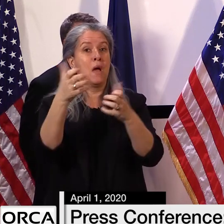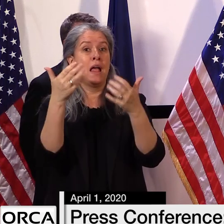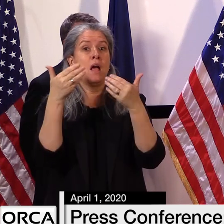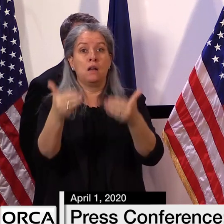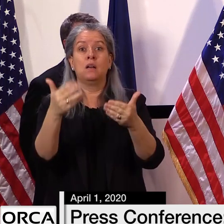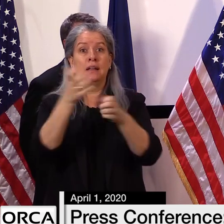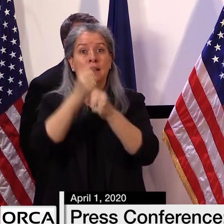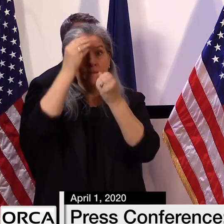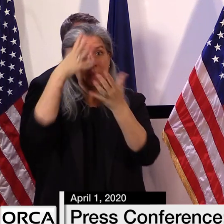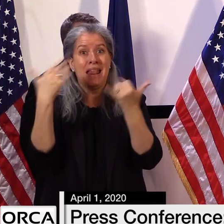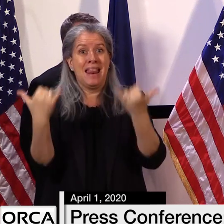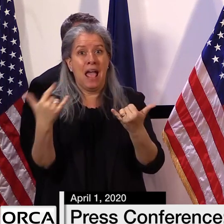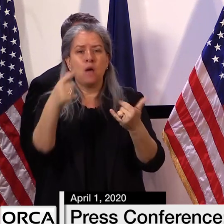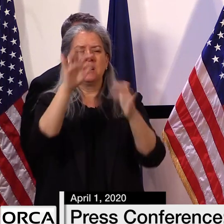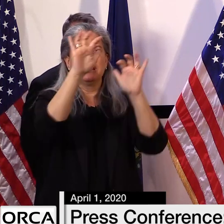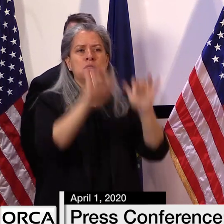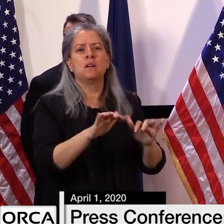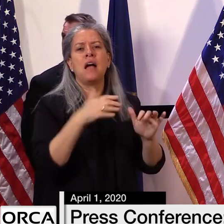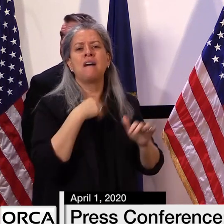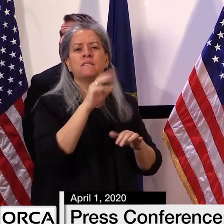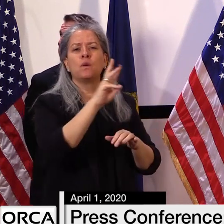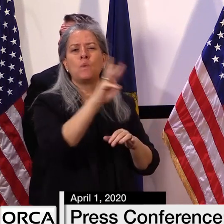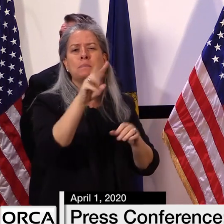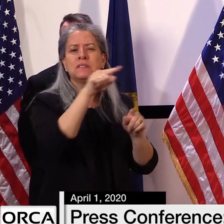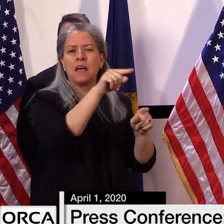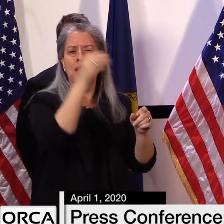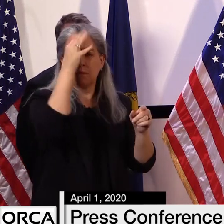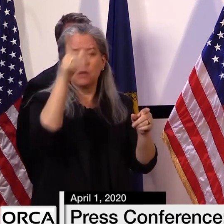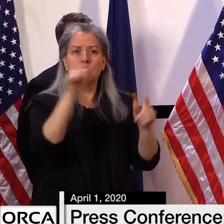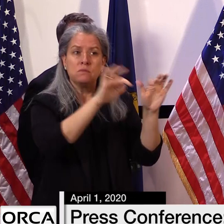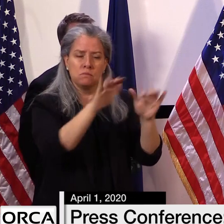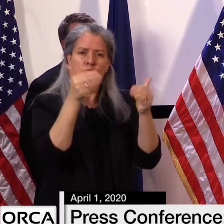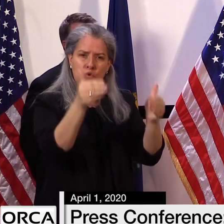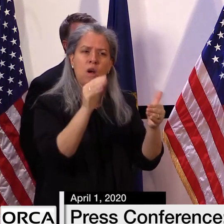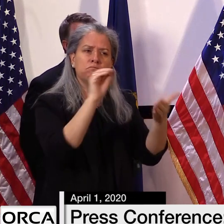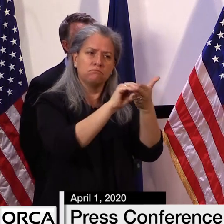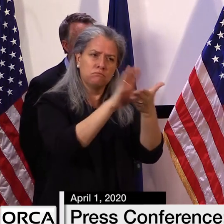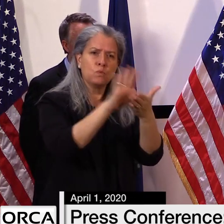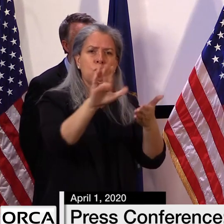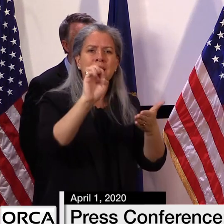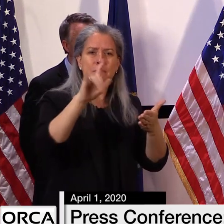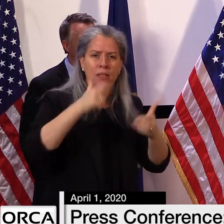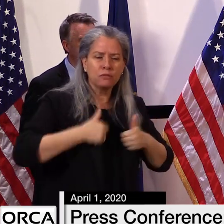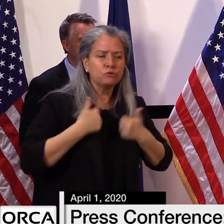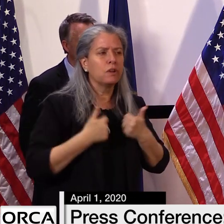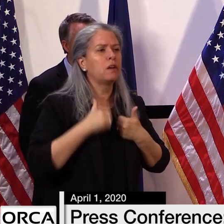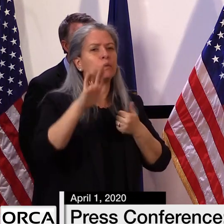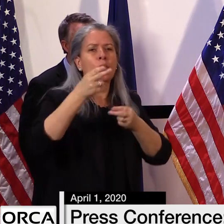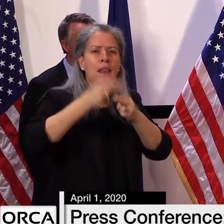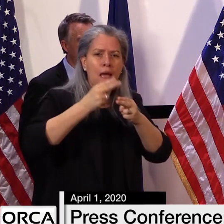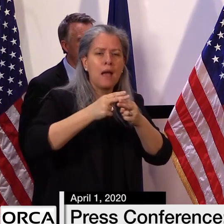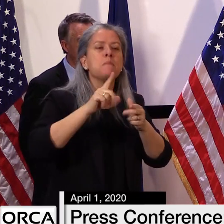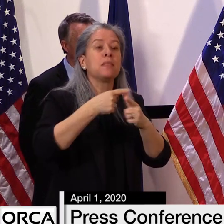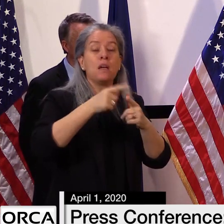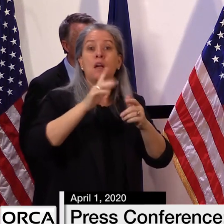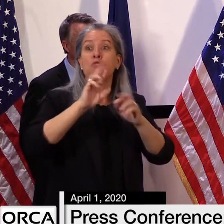name and contact information so that the department can contact you with that information when it becomes